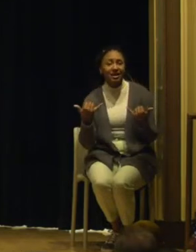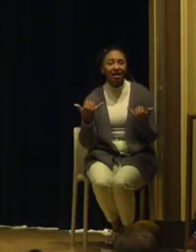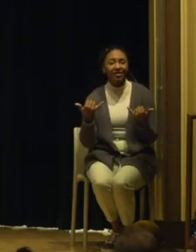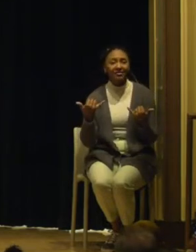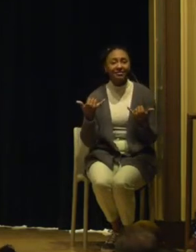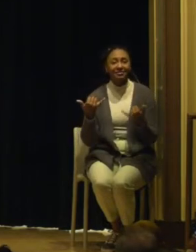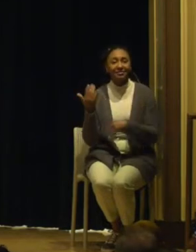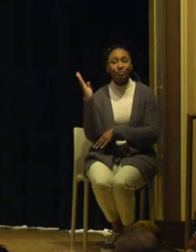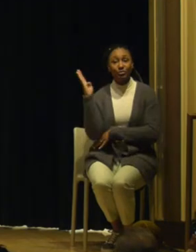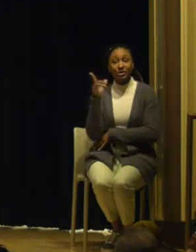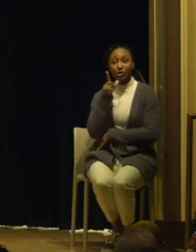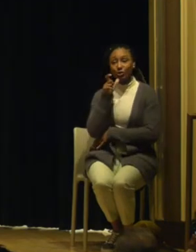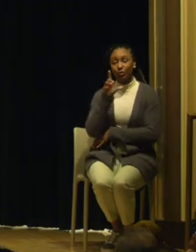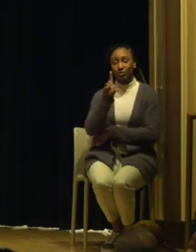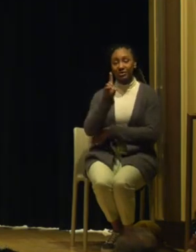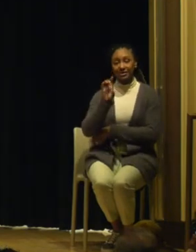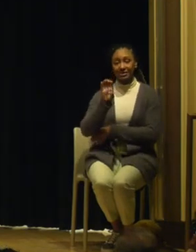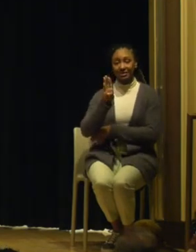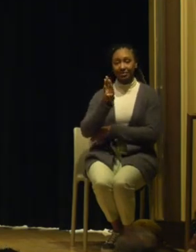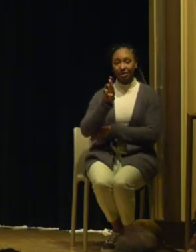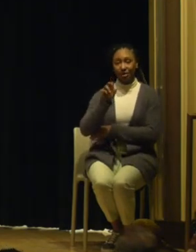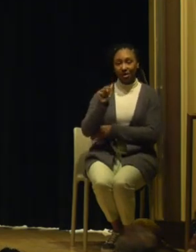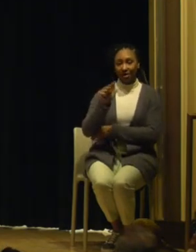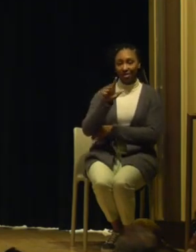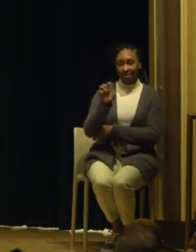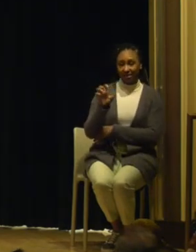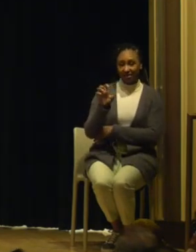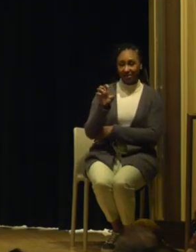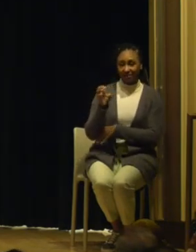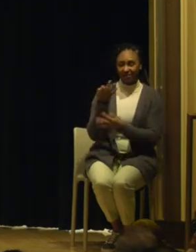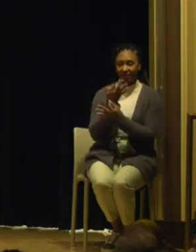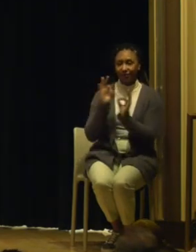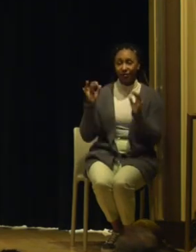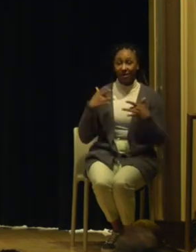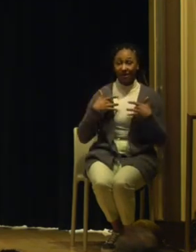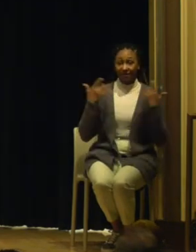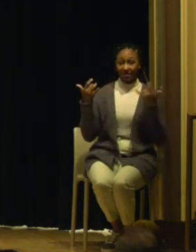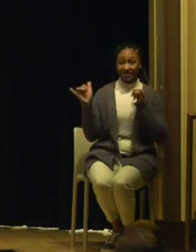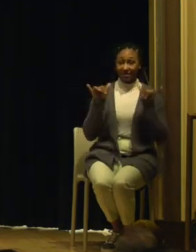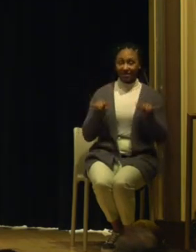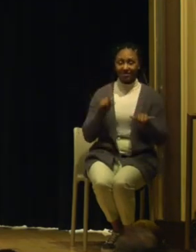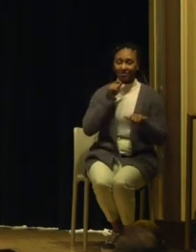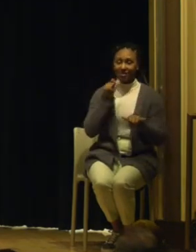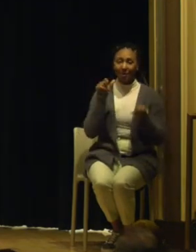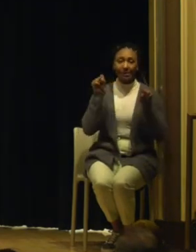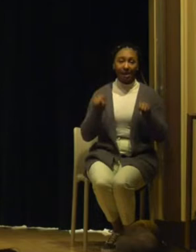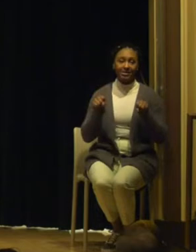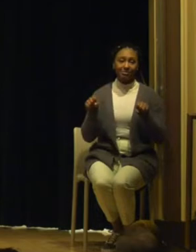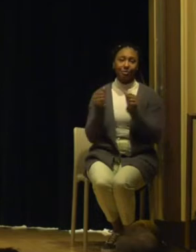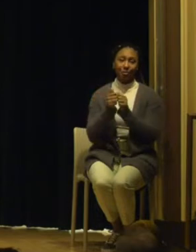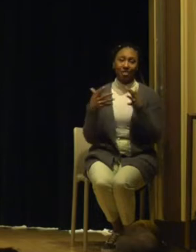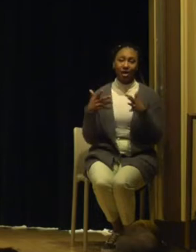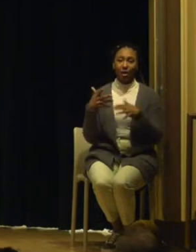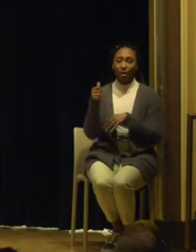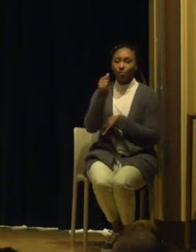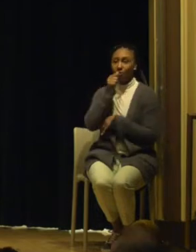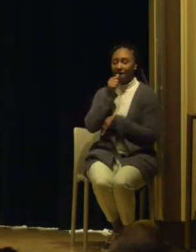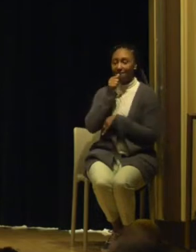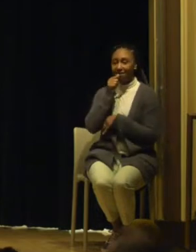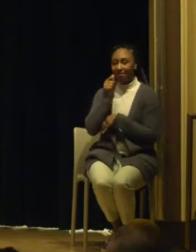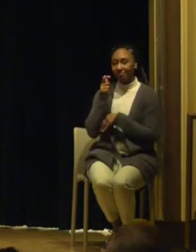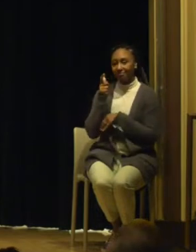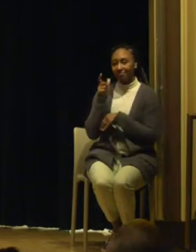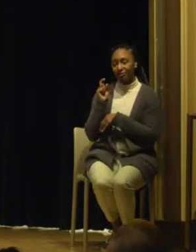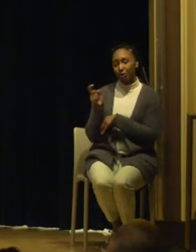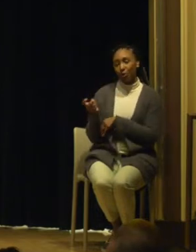Lee. Free events like this would not be possible without the generosity of our private donors. And I'd